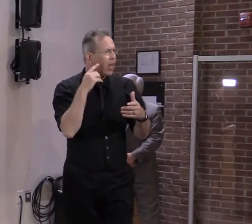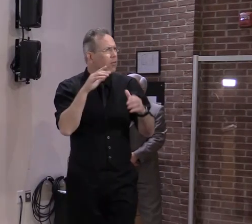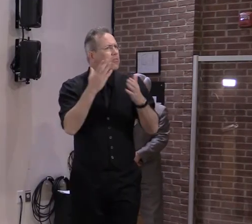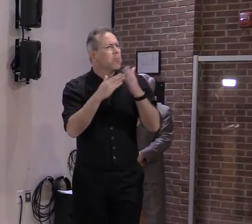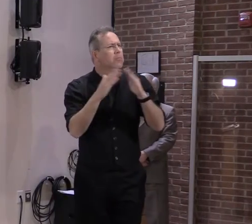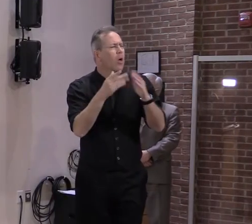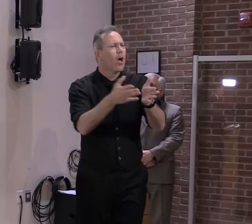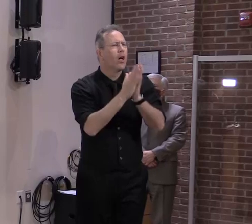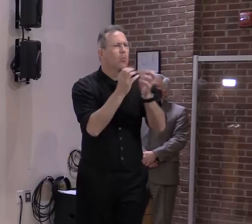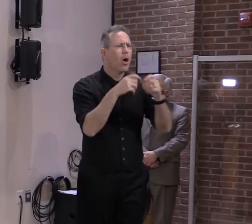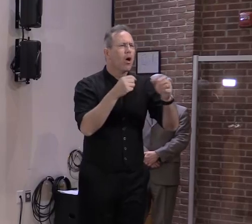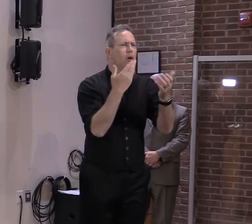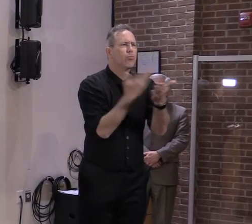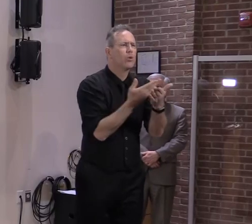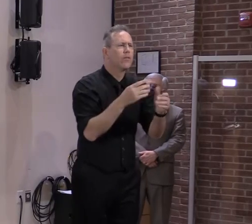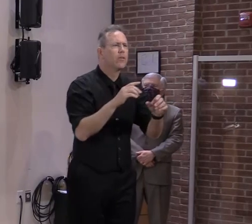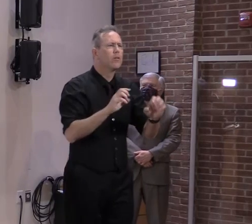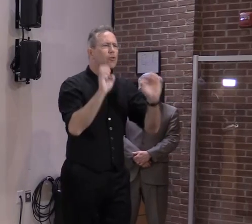require masks?